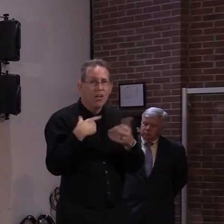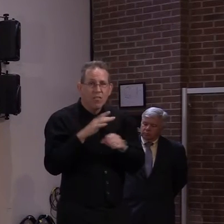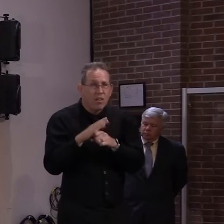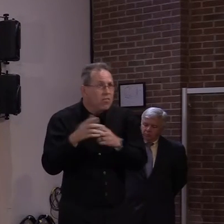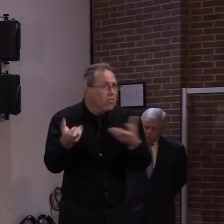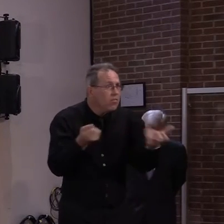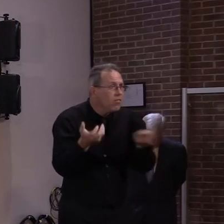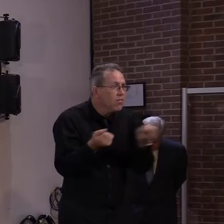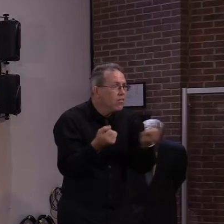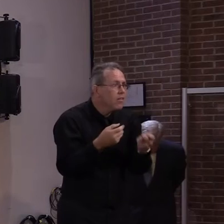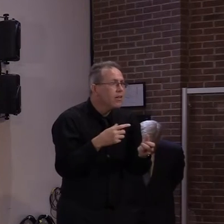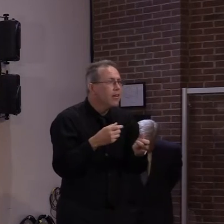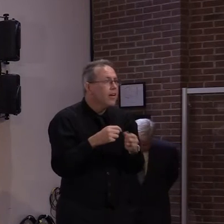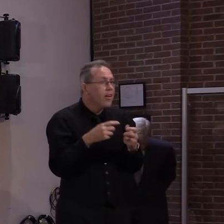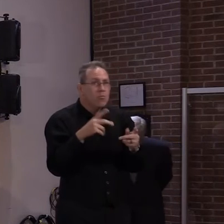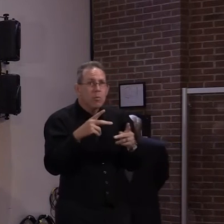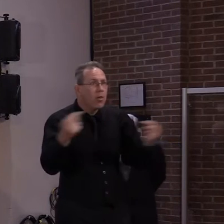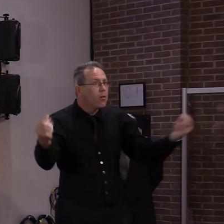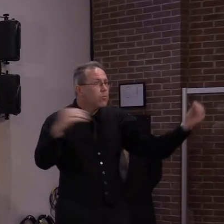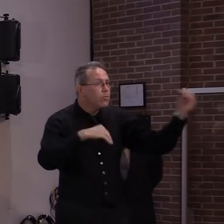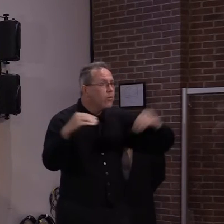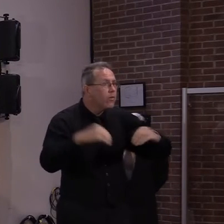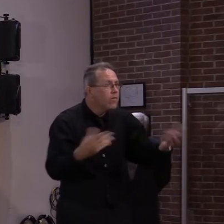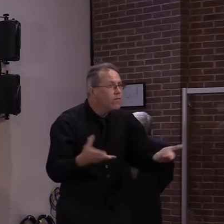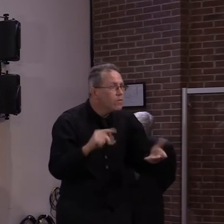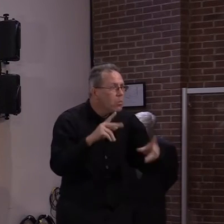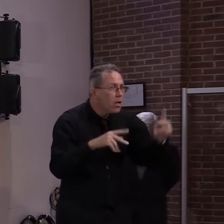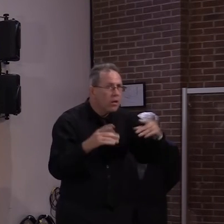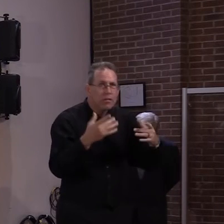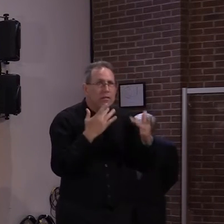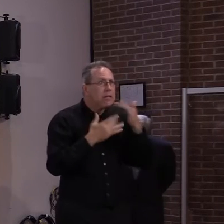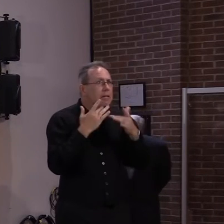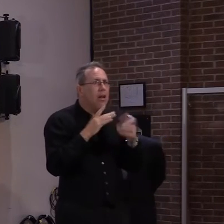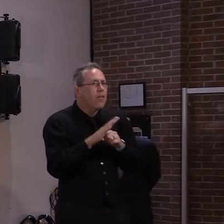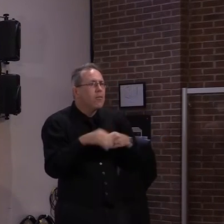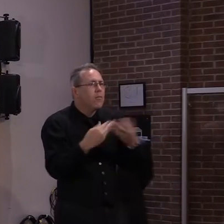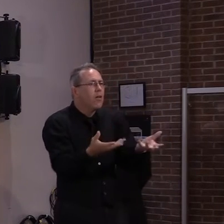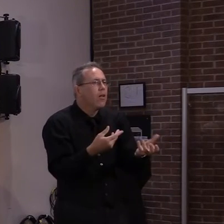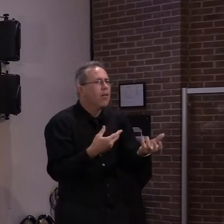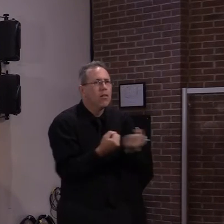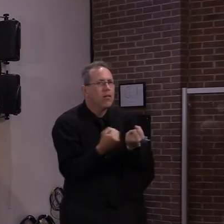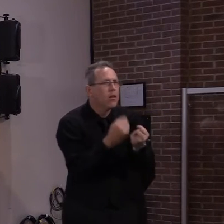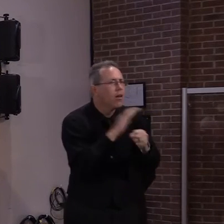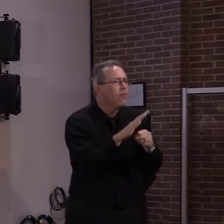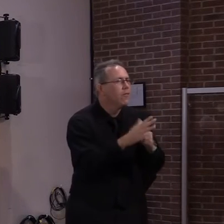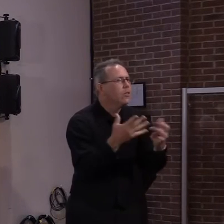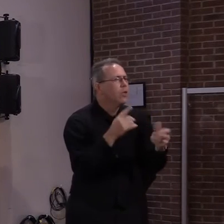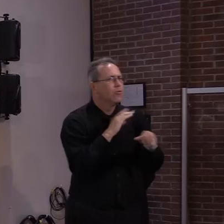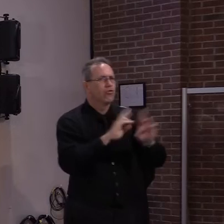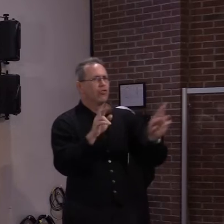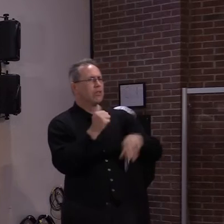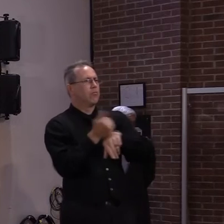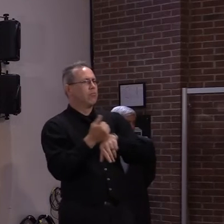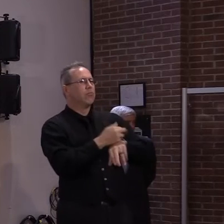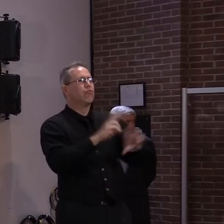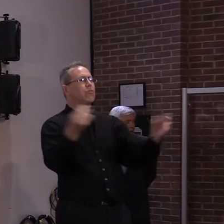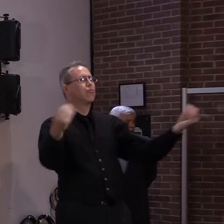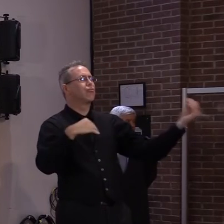to accomplish. But I think, again, I think that's what we've seen thus far. I think we'll be